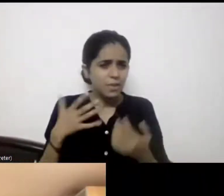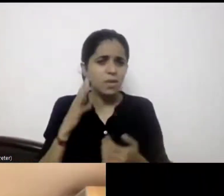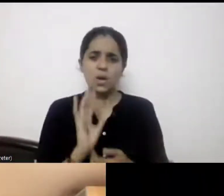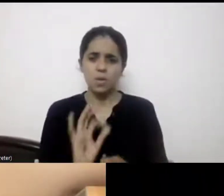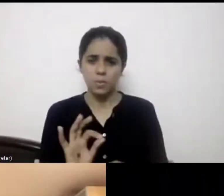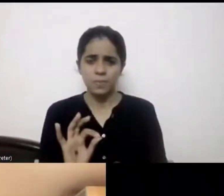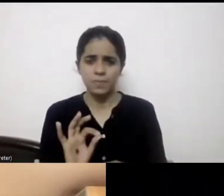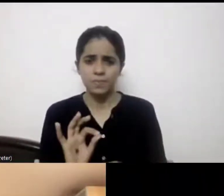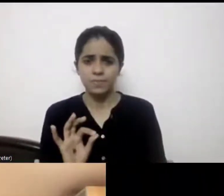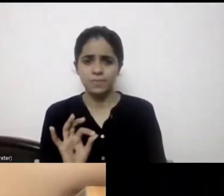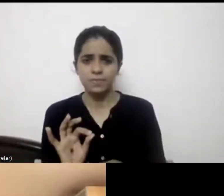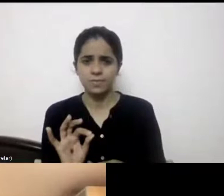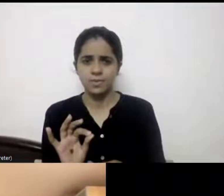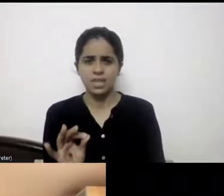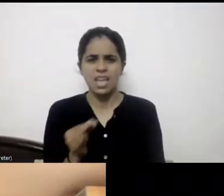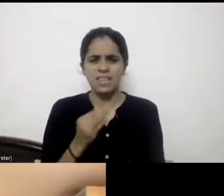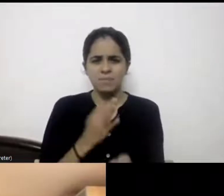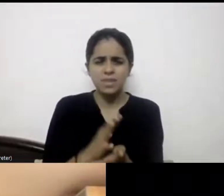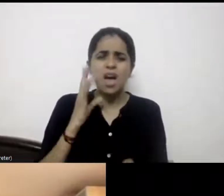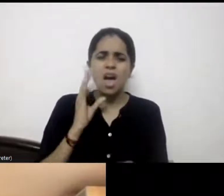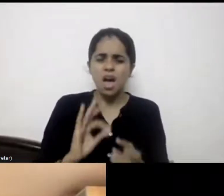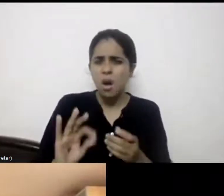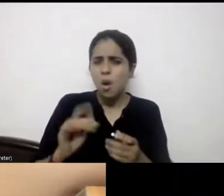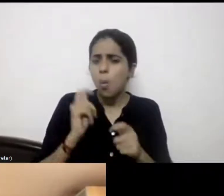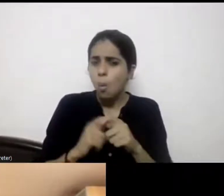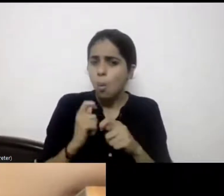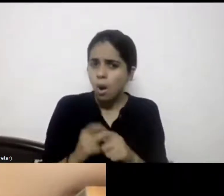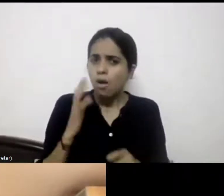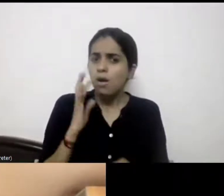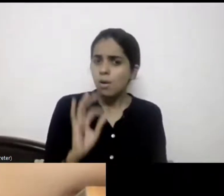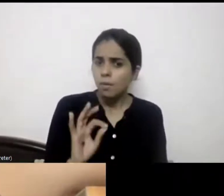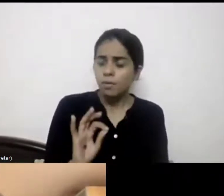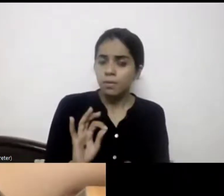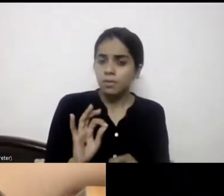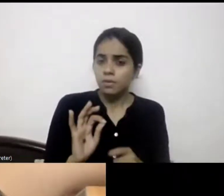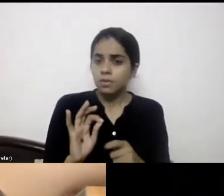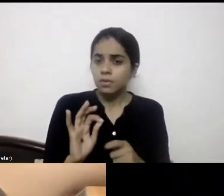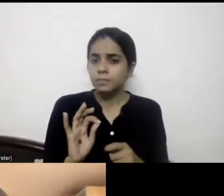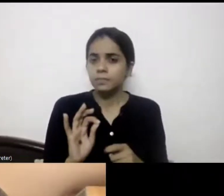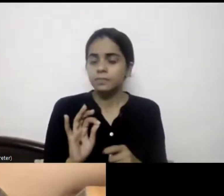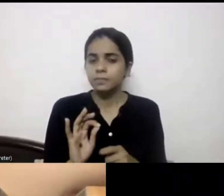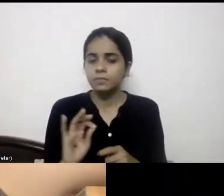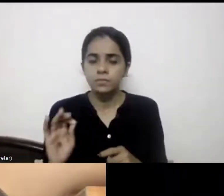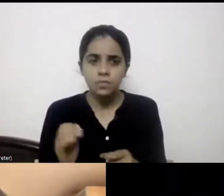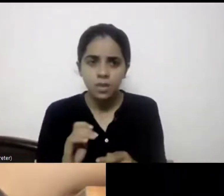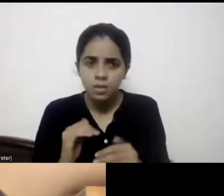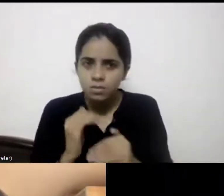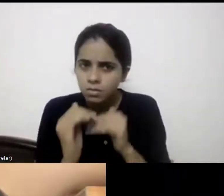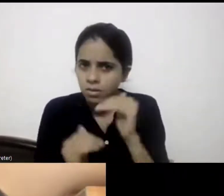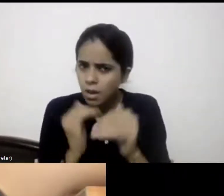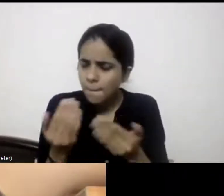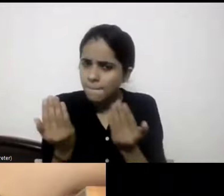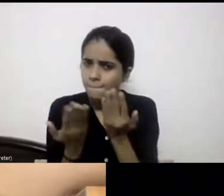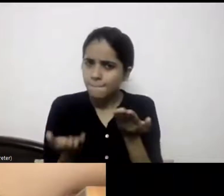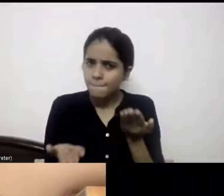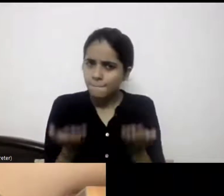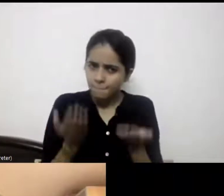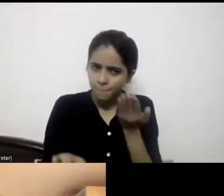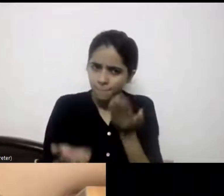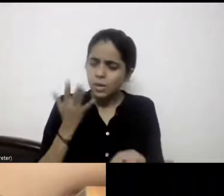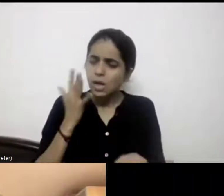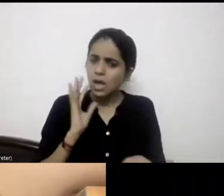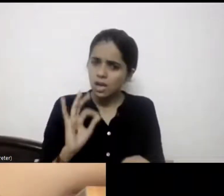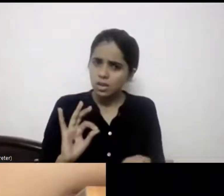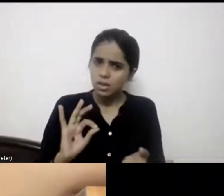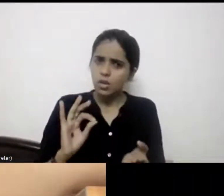there's a certain level of commerciality in films that is also required for it to do well. So can this fine balance be achieved, or